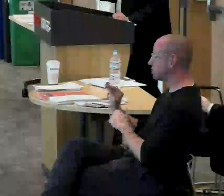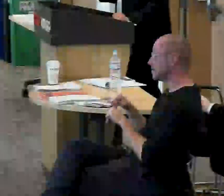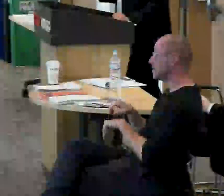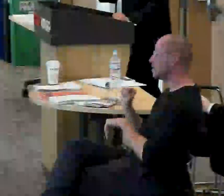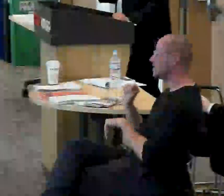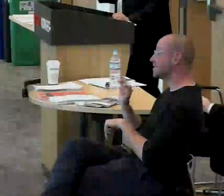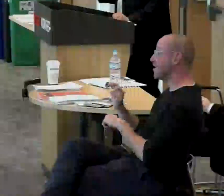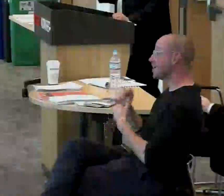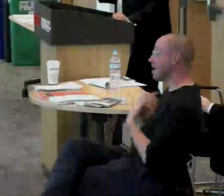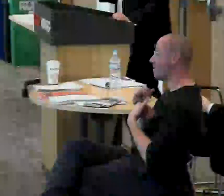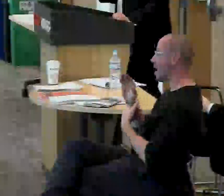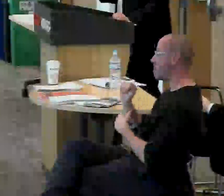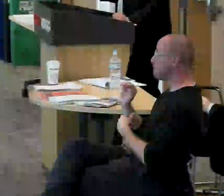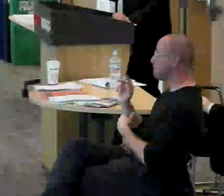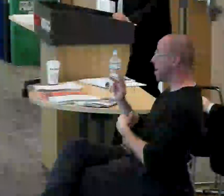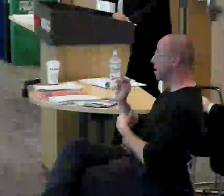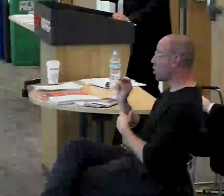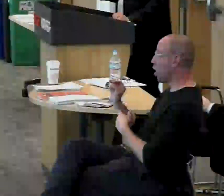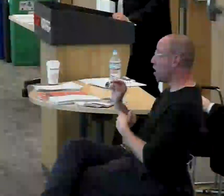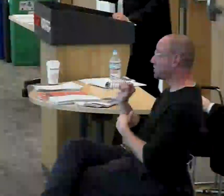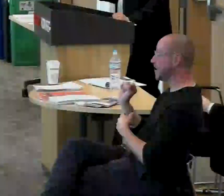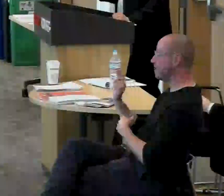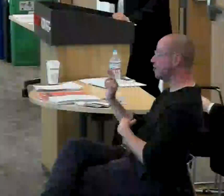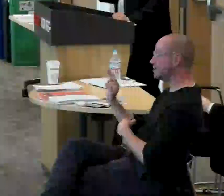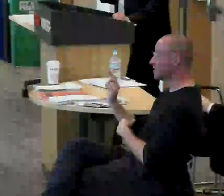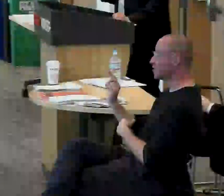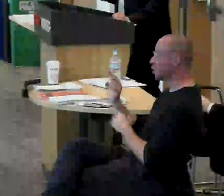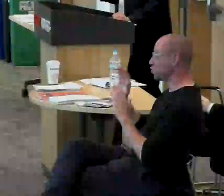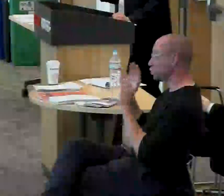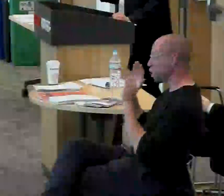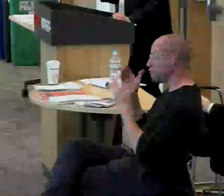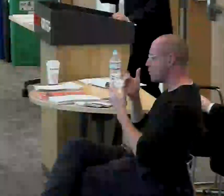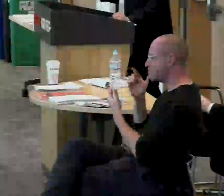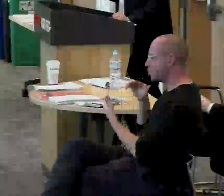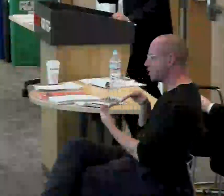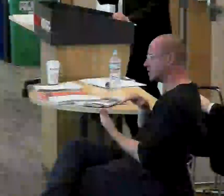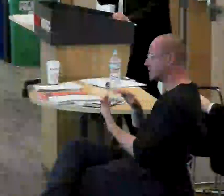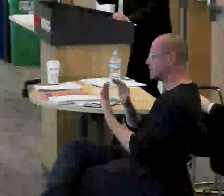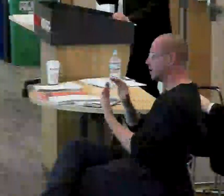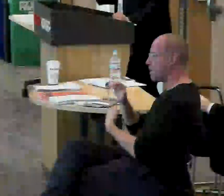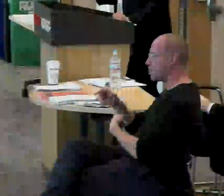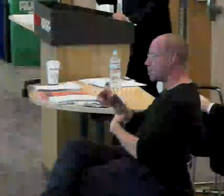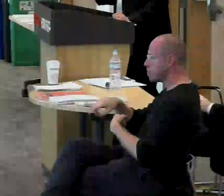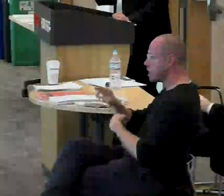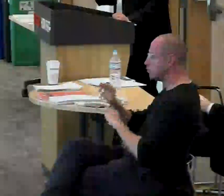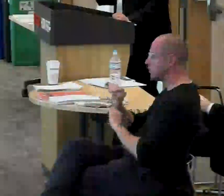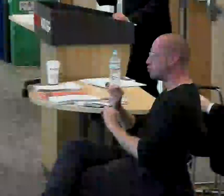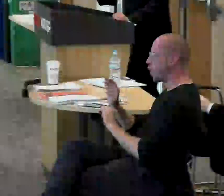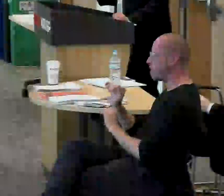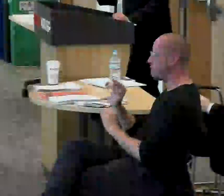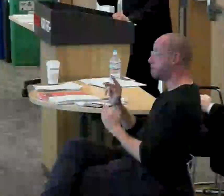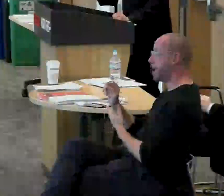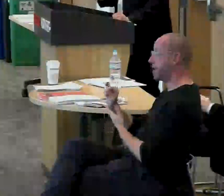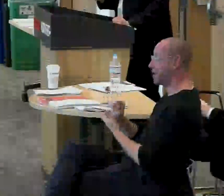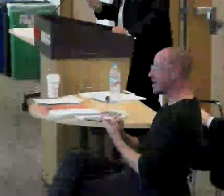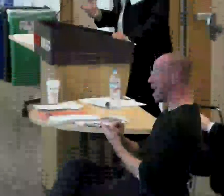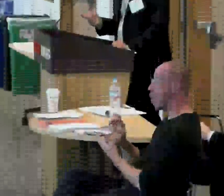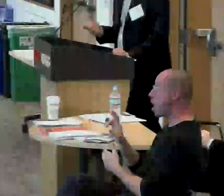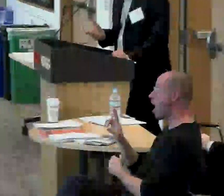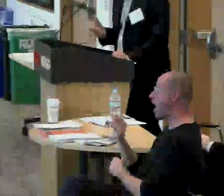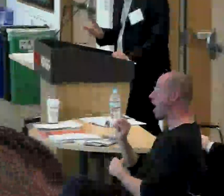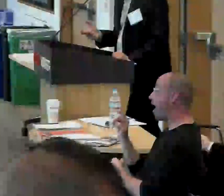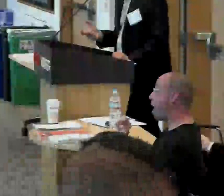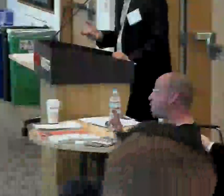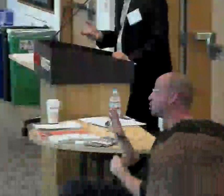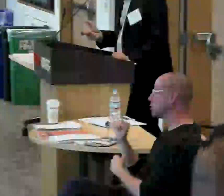really focused on addressing and meeting the needs of the unbanked and underbanked populations by connecting low,